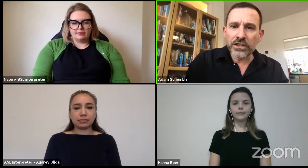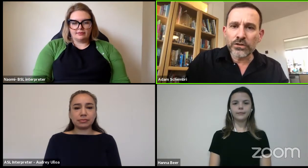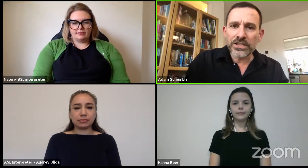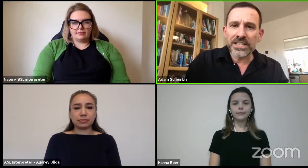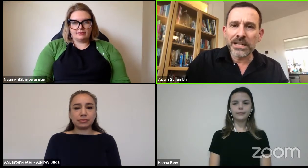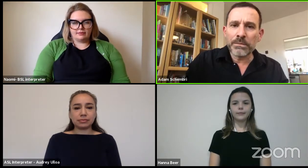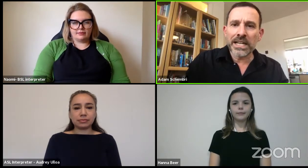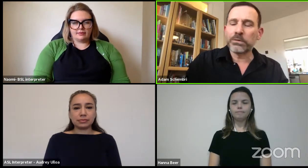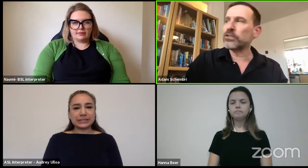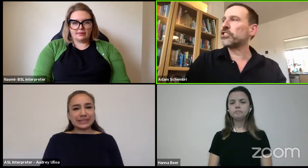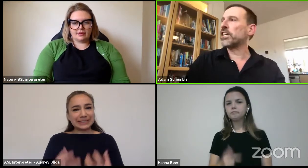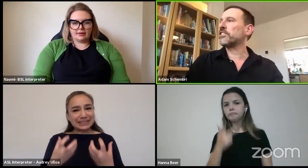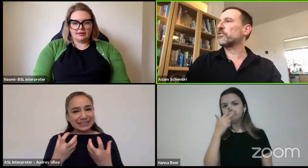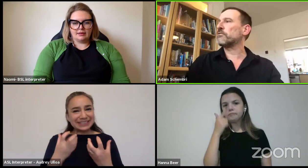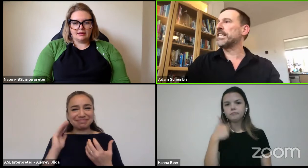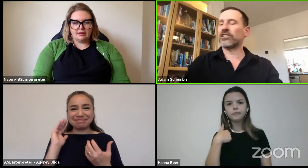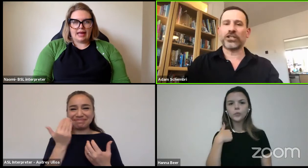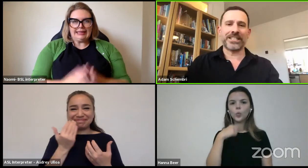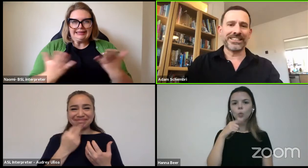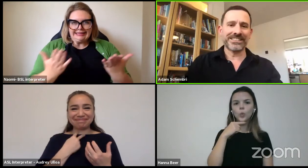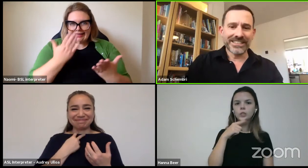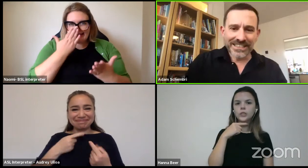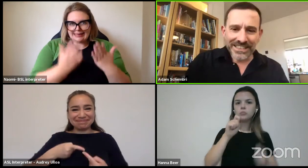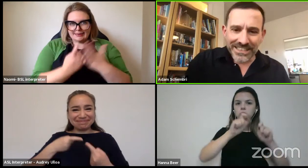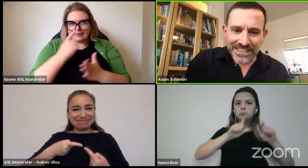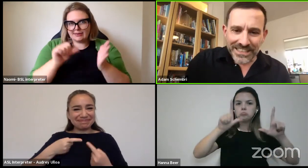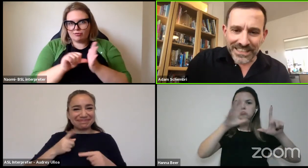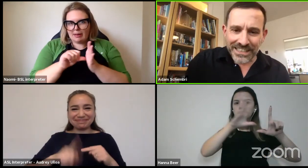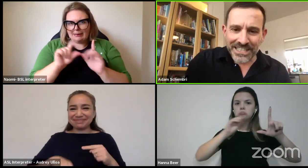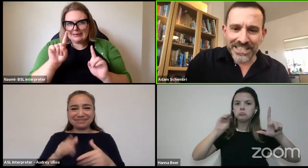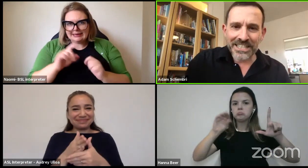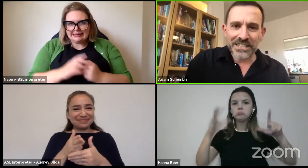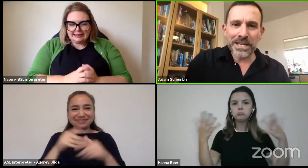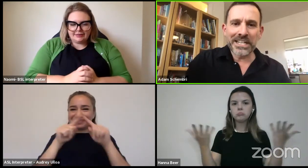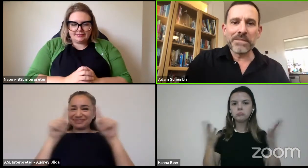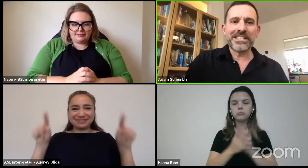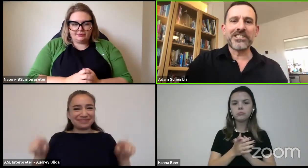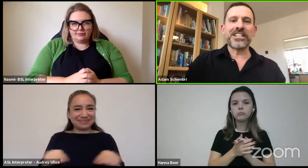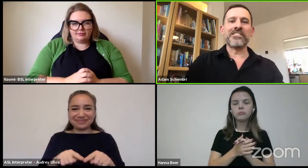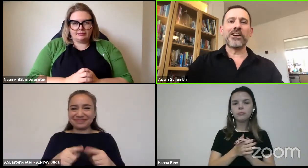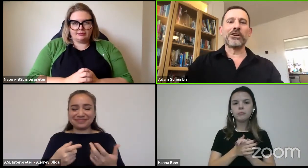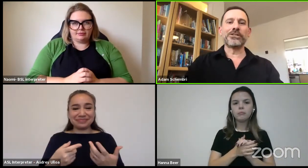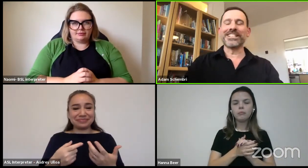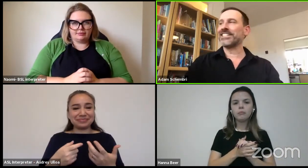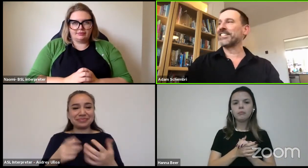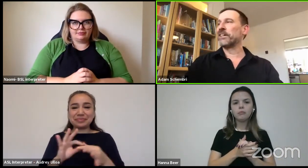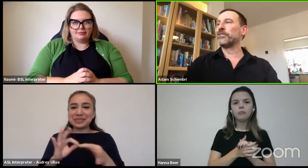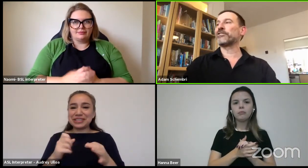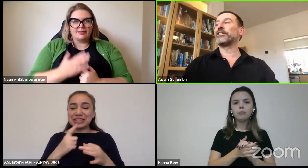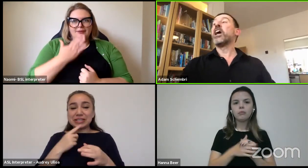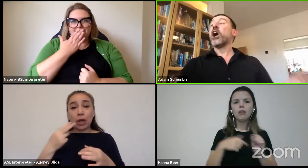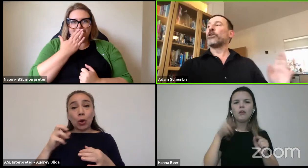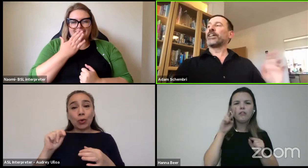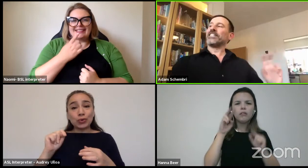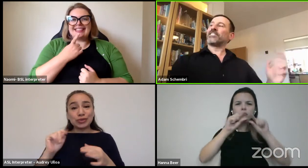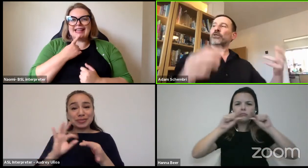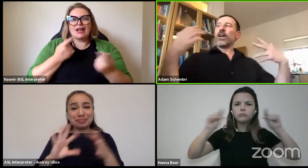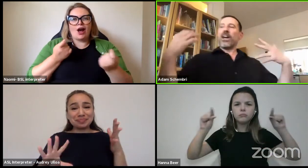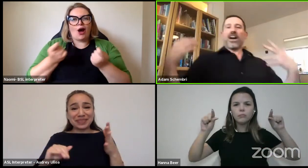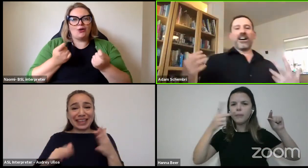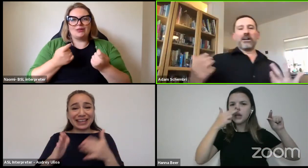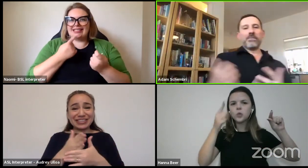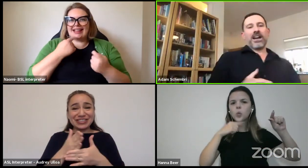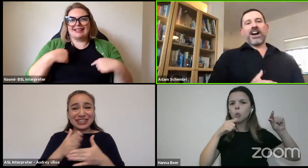I don't seem able to share the screen, actually. It says, I'm getting a message saying the host has disabled the screen. Okay,